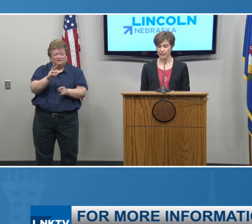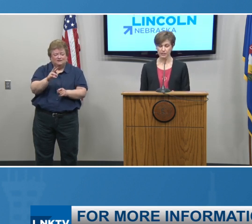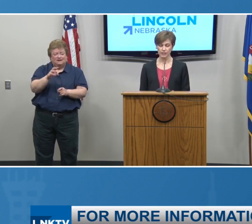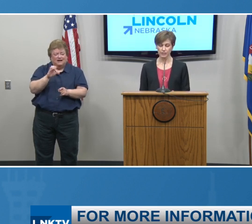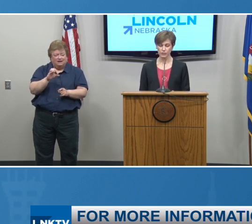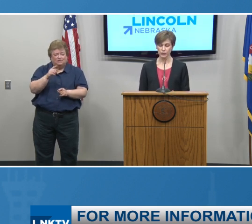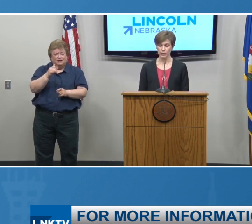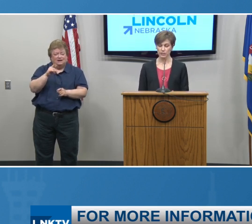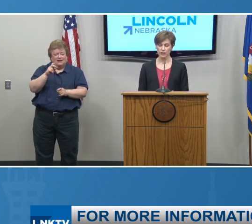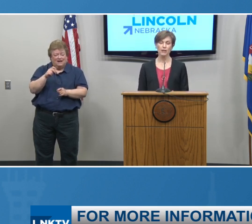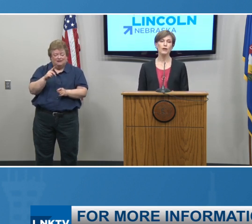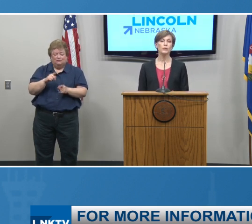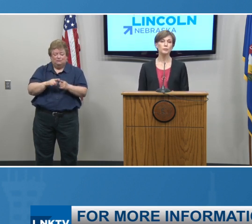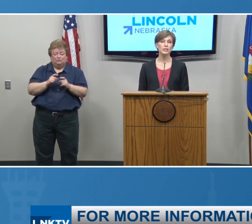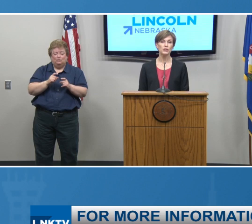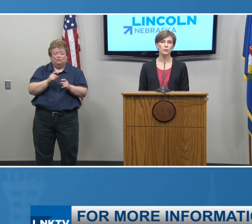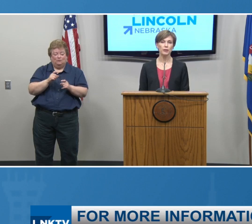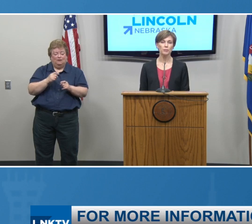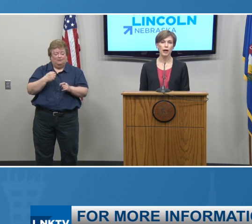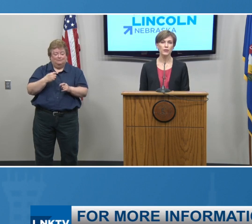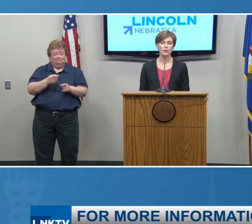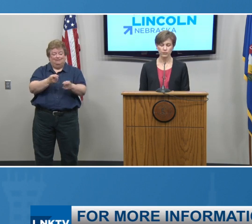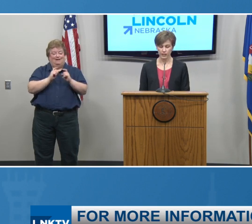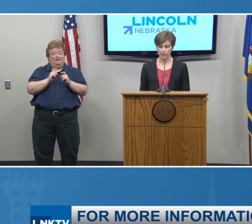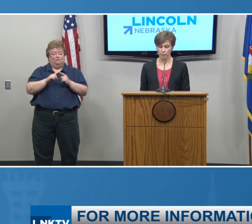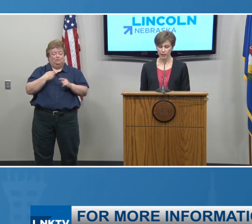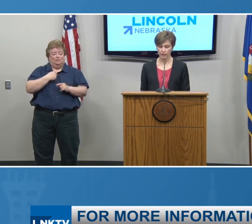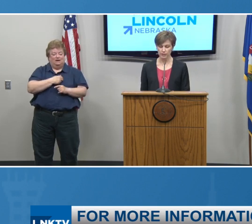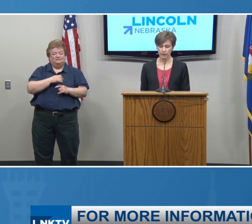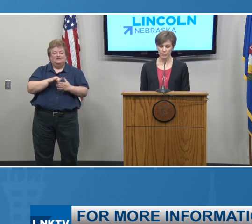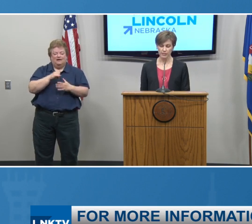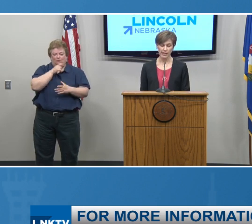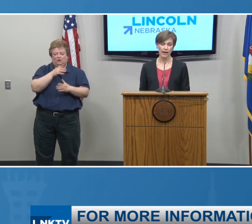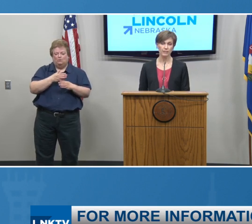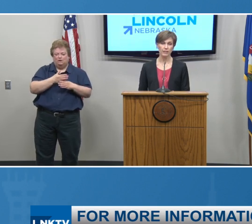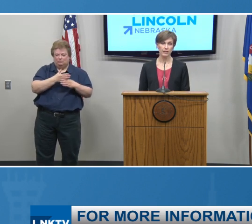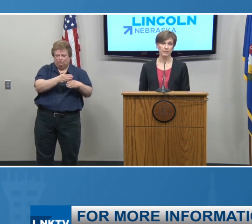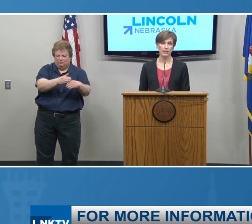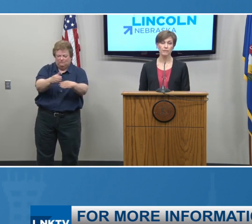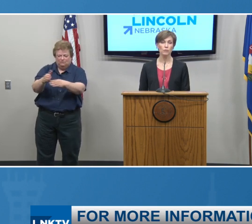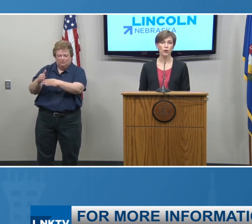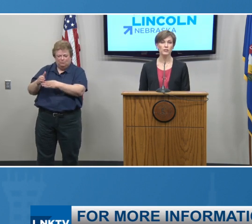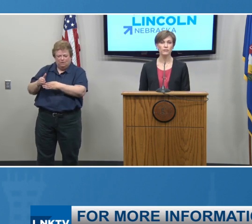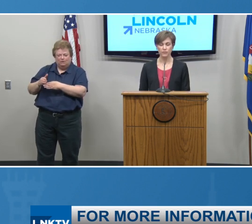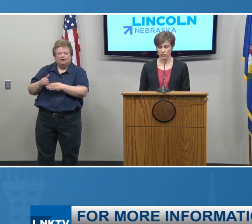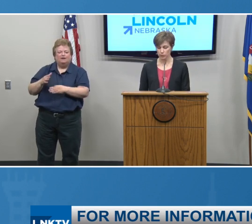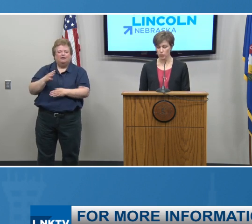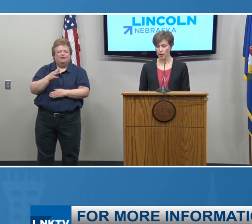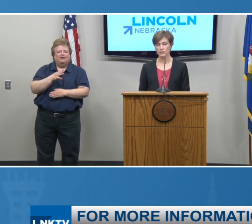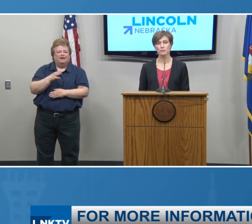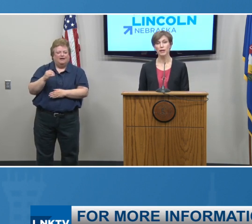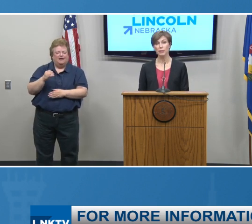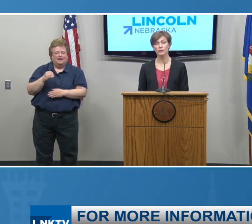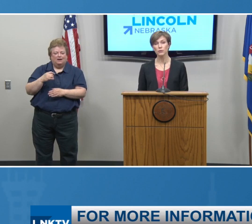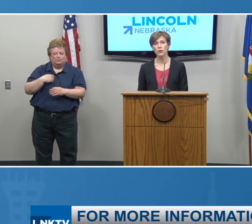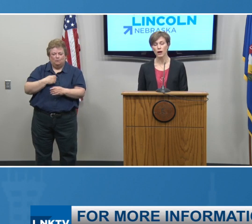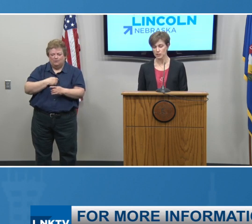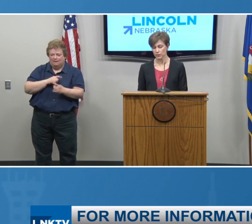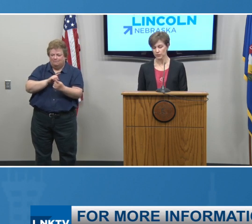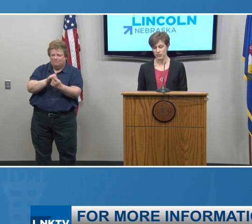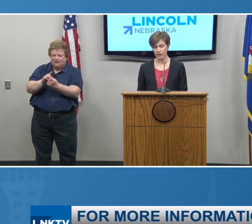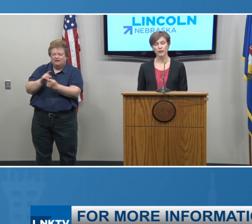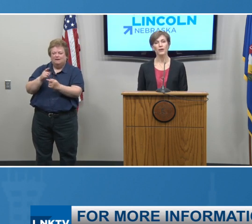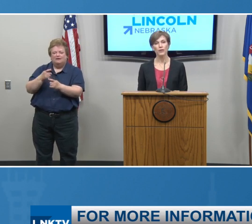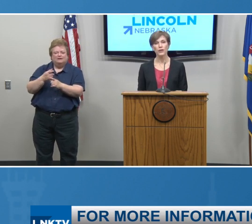gallons of hand sanitizer to us that will be distributed by our Unified Command staff as they work to fulfill requests made by